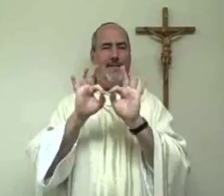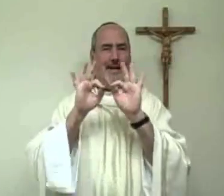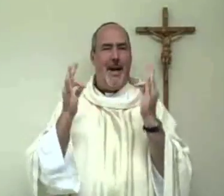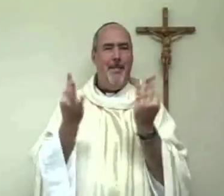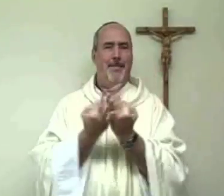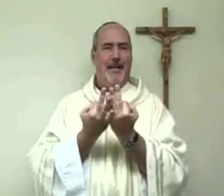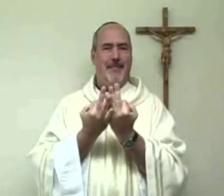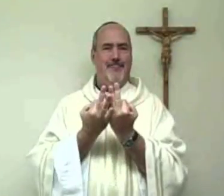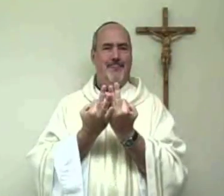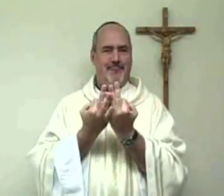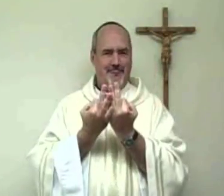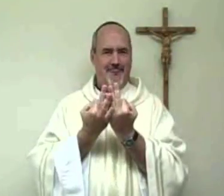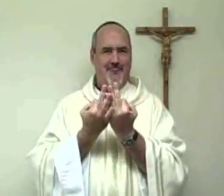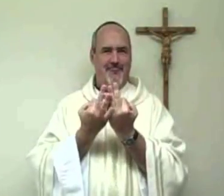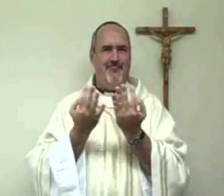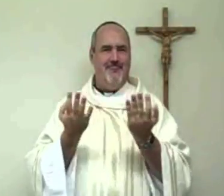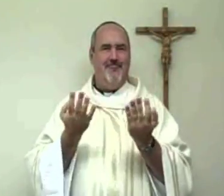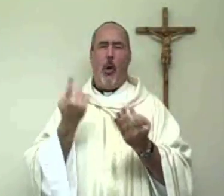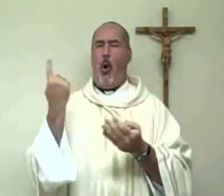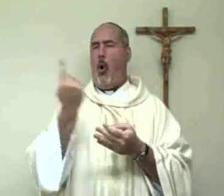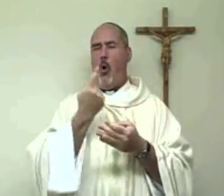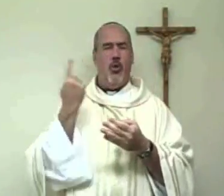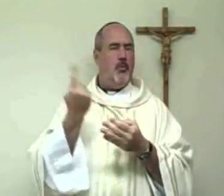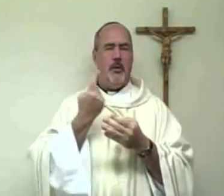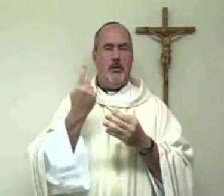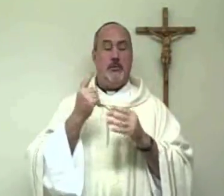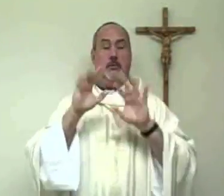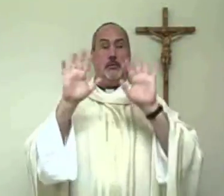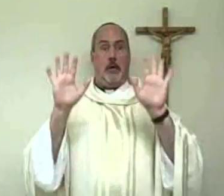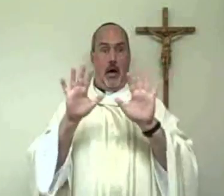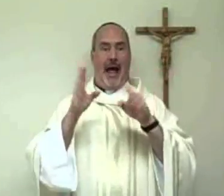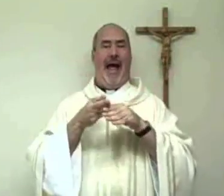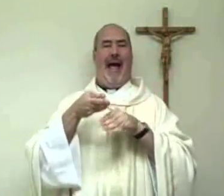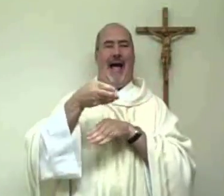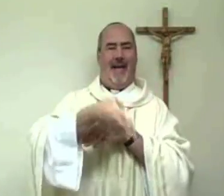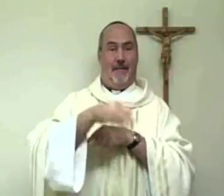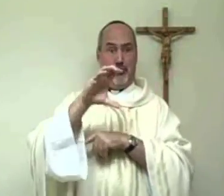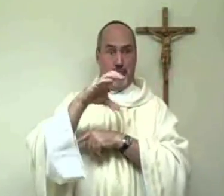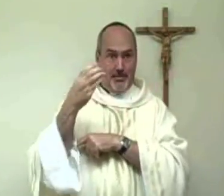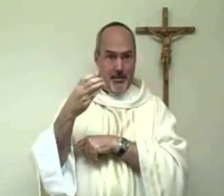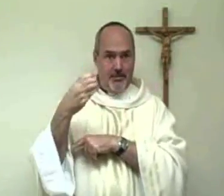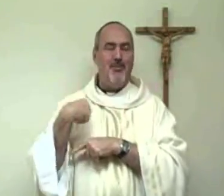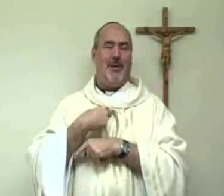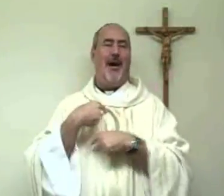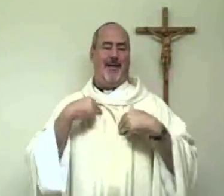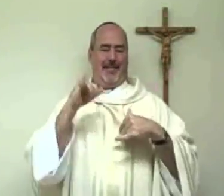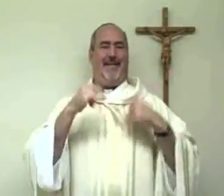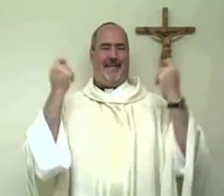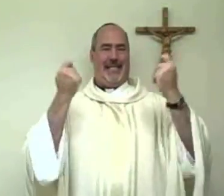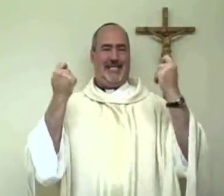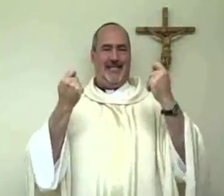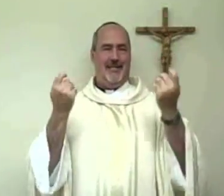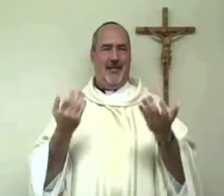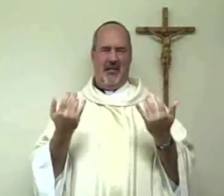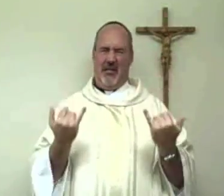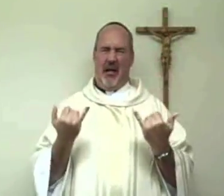Today is the festival of the Holy Family, and it's always celebrated the first Sunday